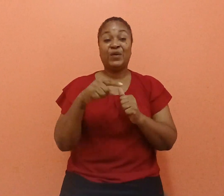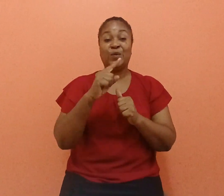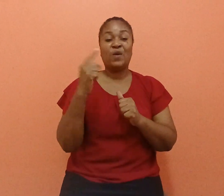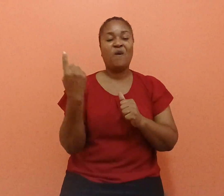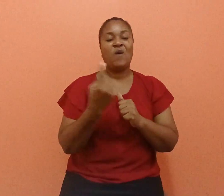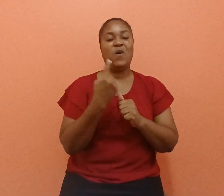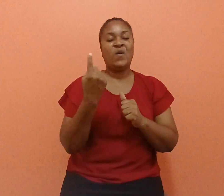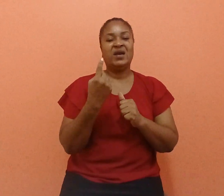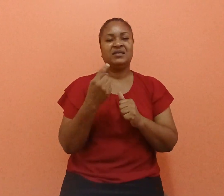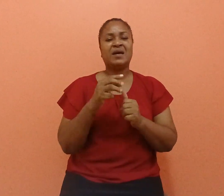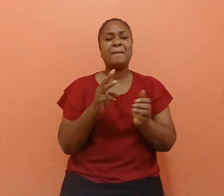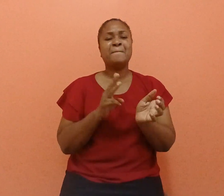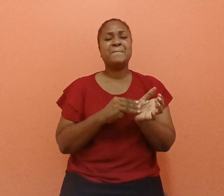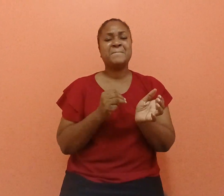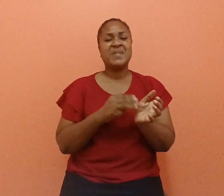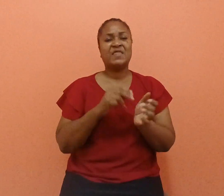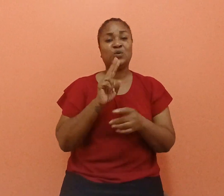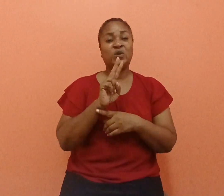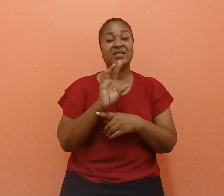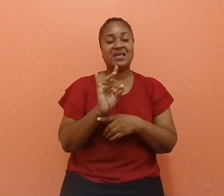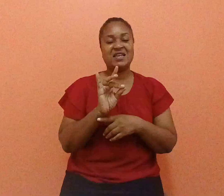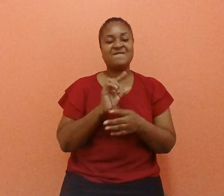Matthew 28, verse 20.